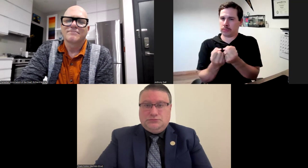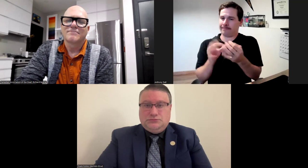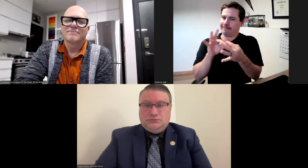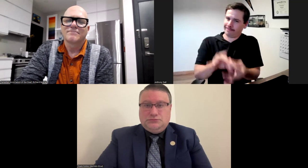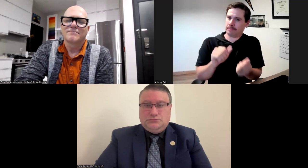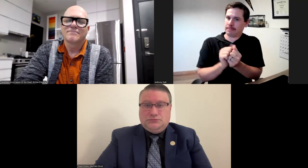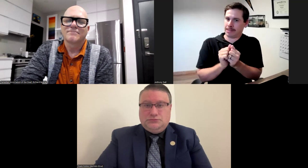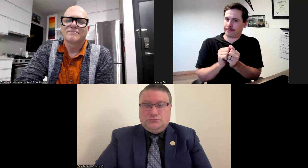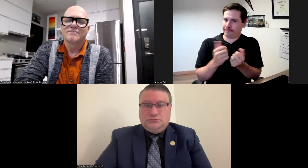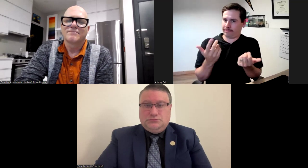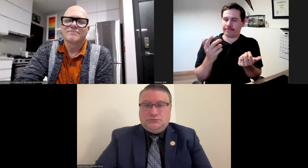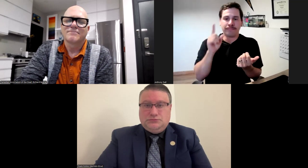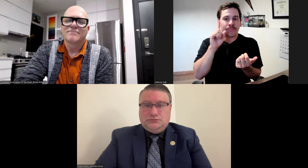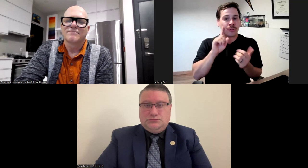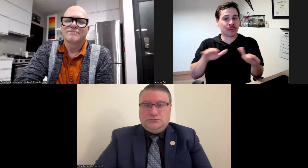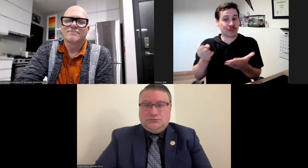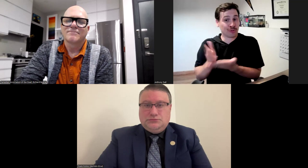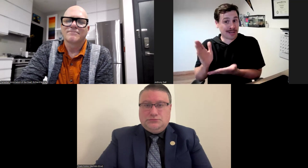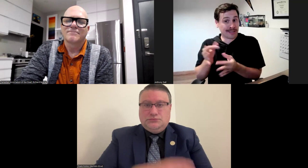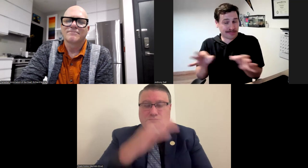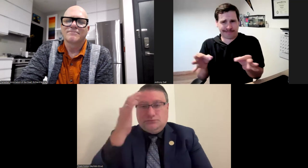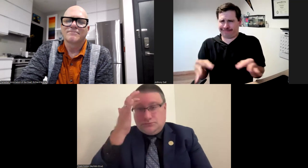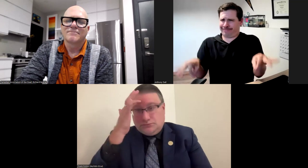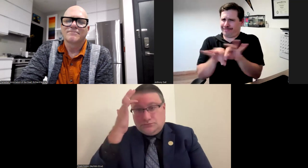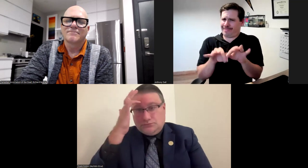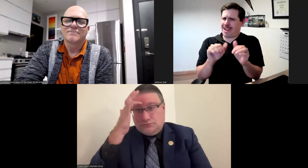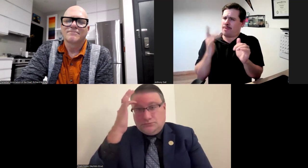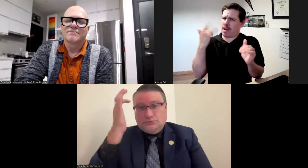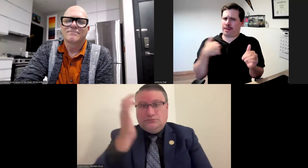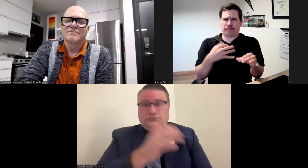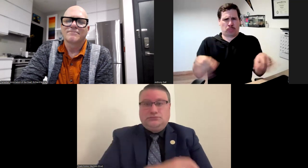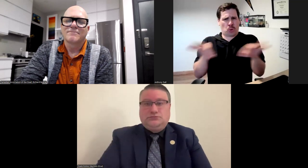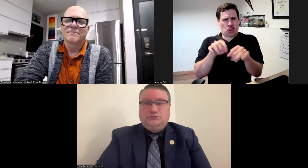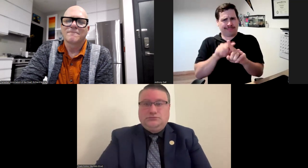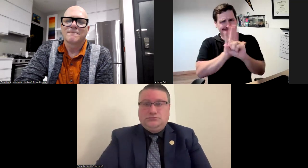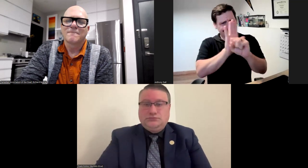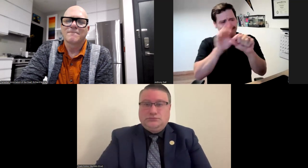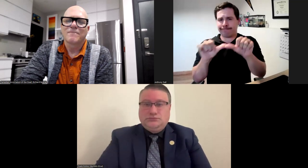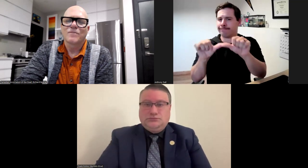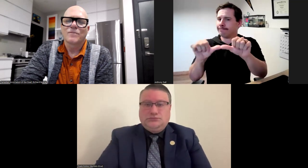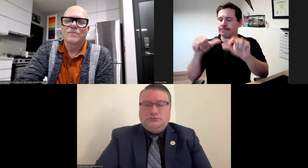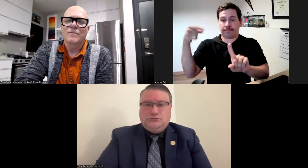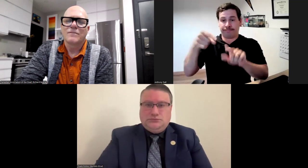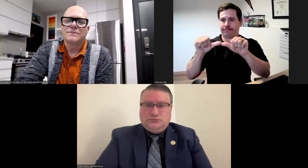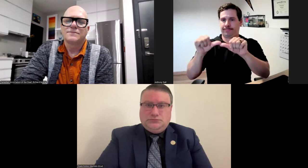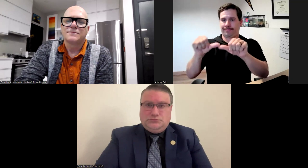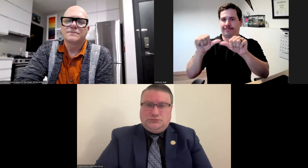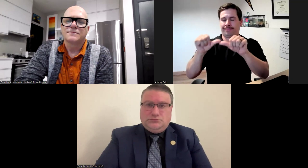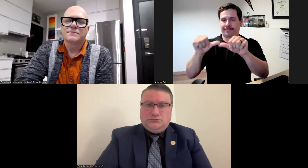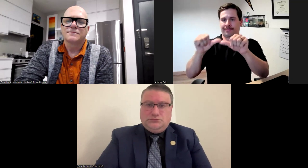way. And so providing more workshops, providing more informational sessions on children's right to the access of sign language,